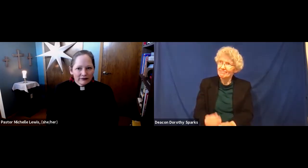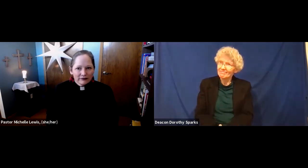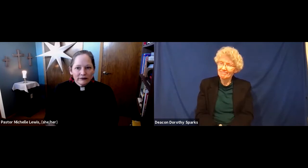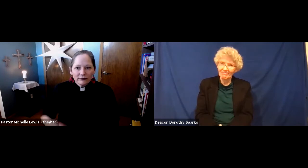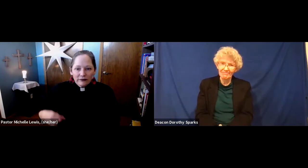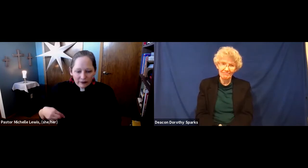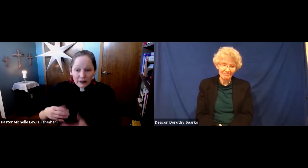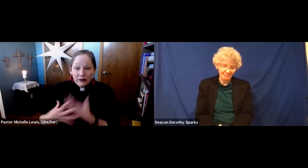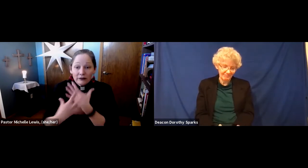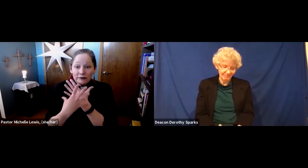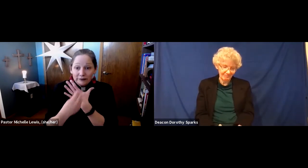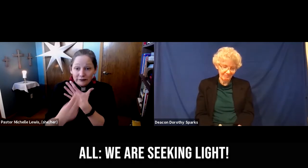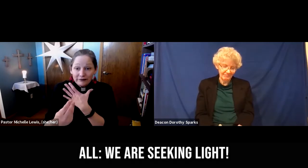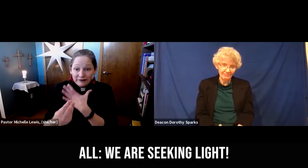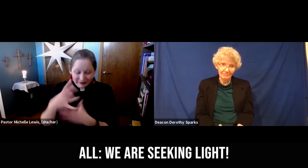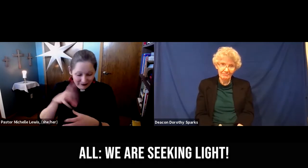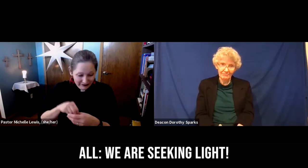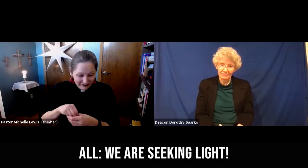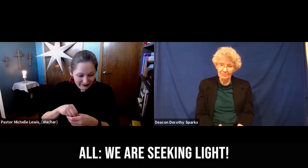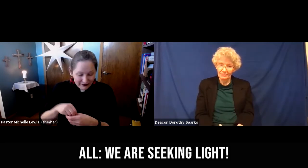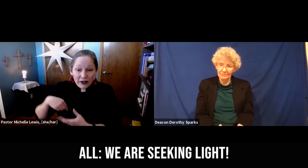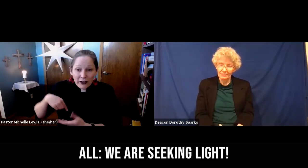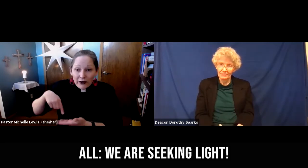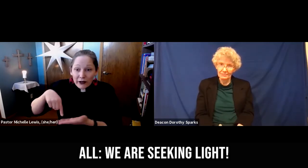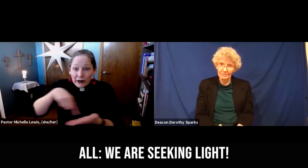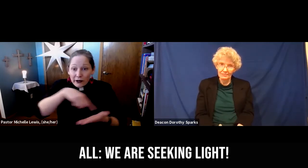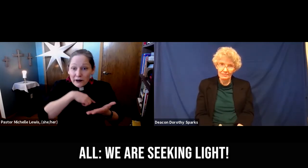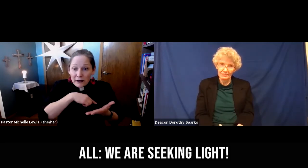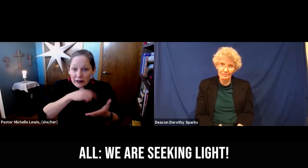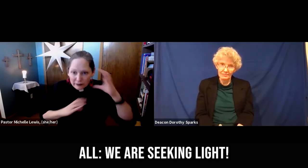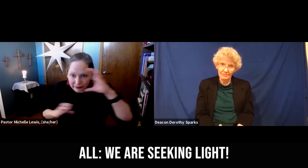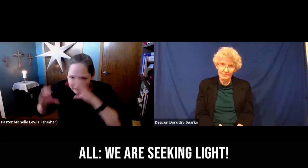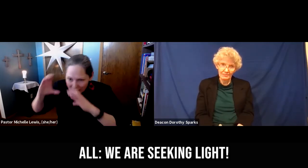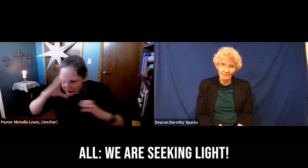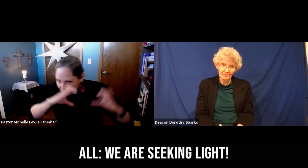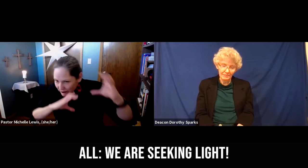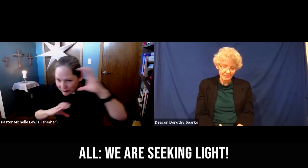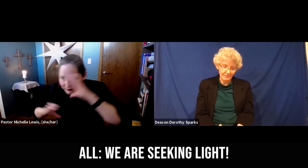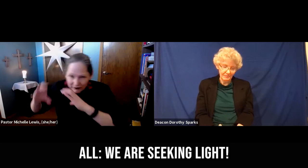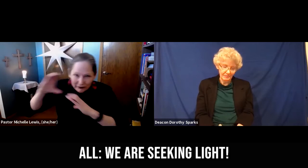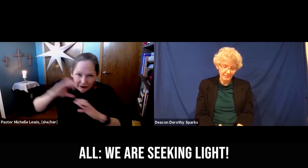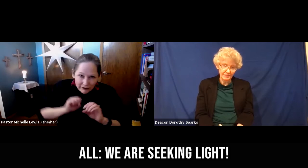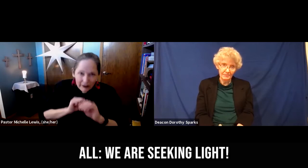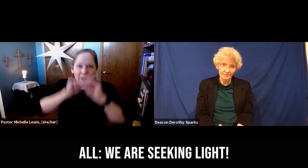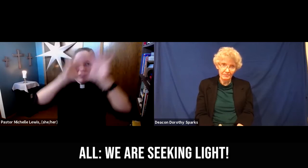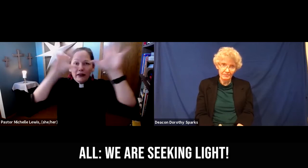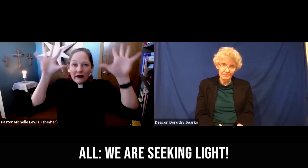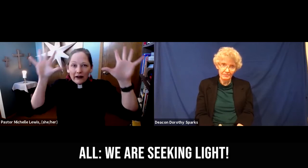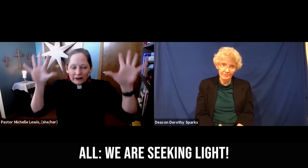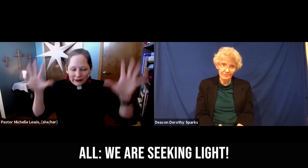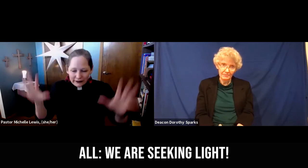world, We are seeking